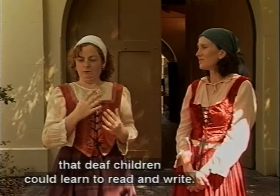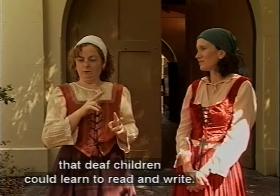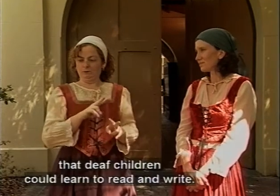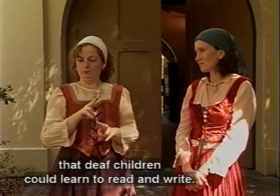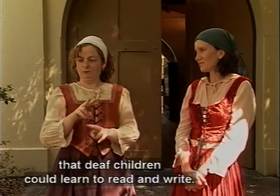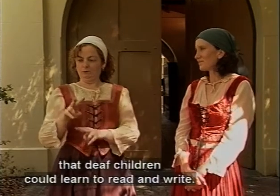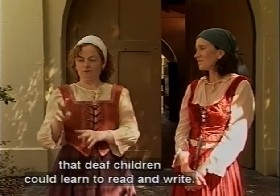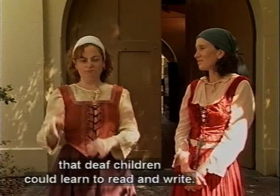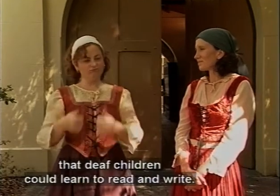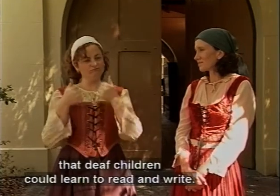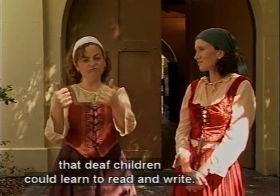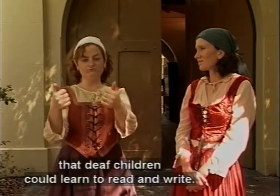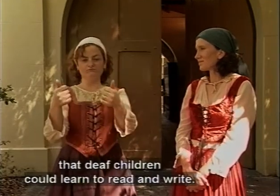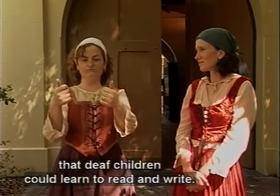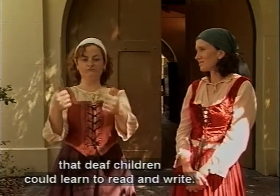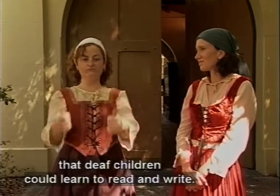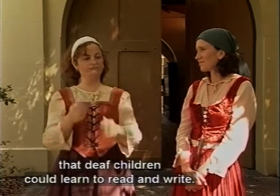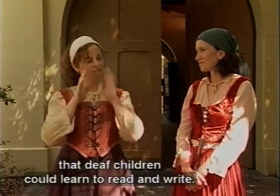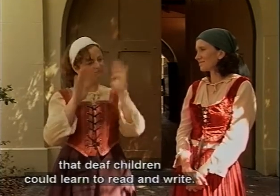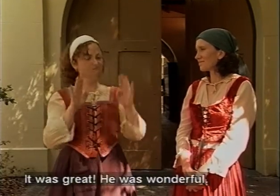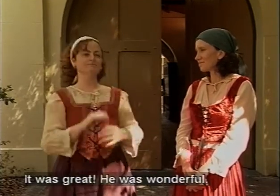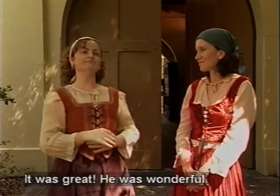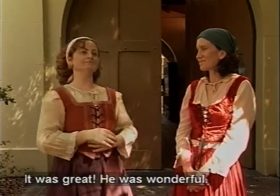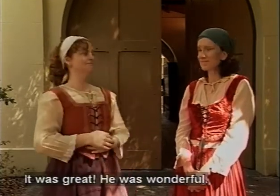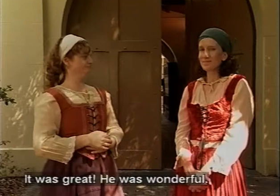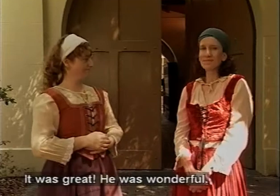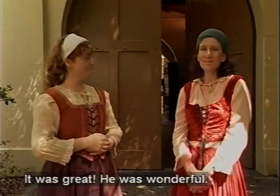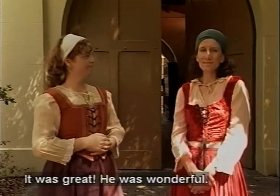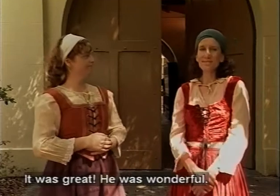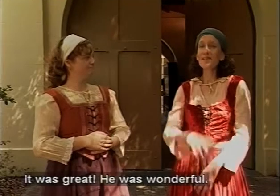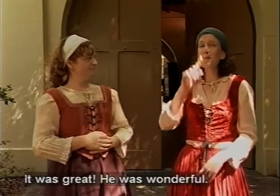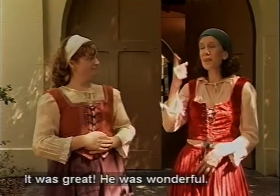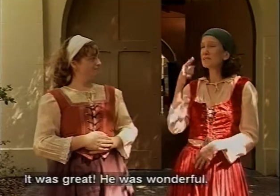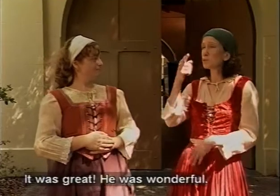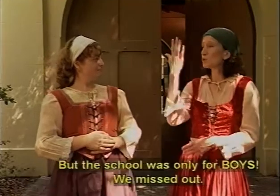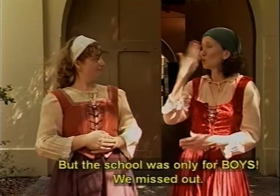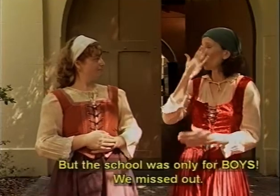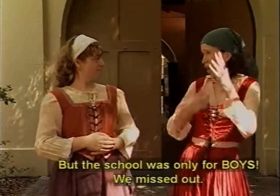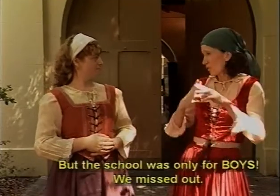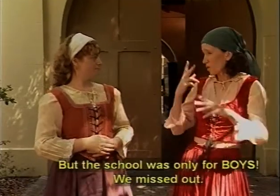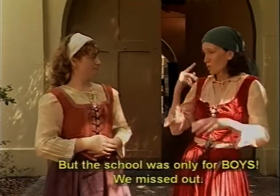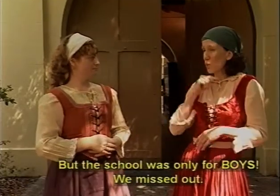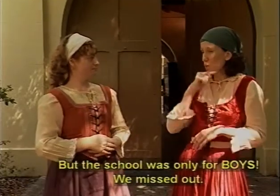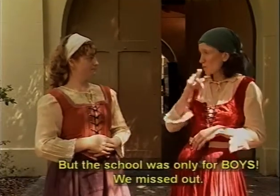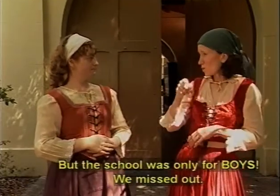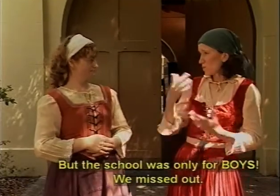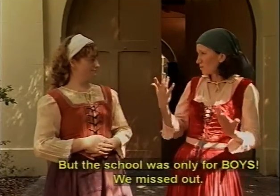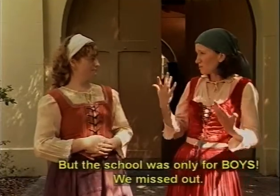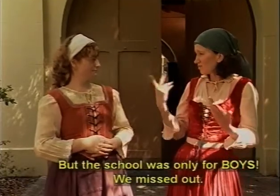learn to read and write. It was great. He was wonderful. But it was only a school for boys. We